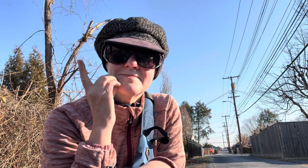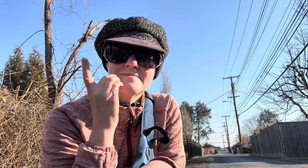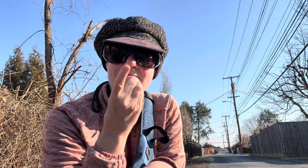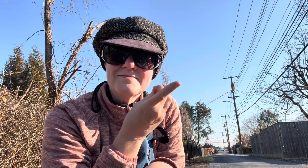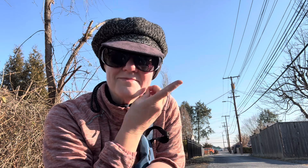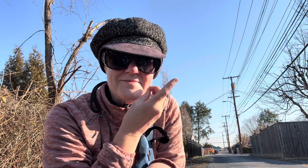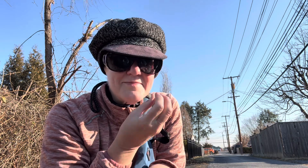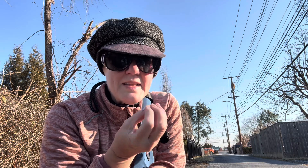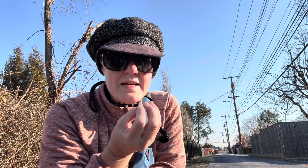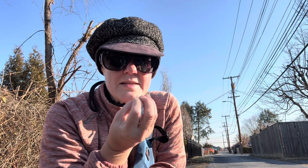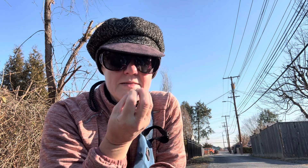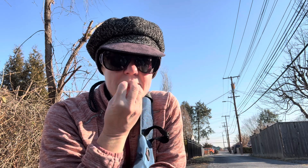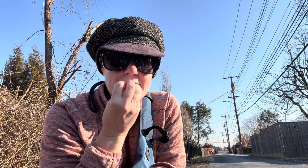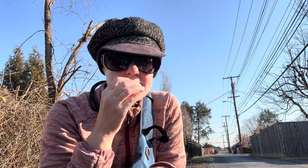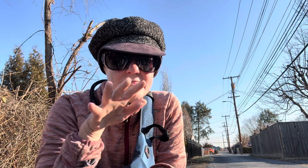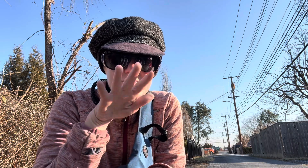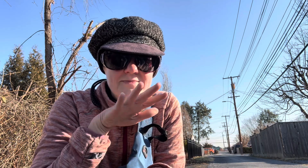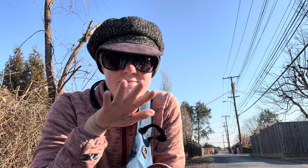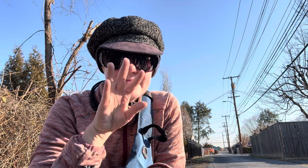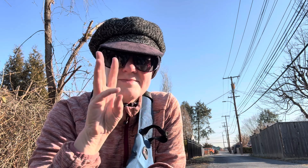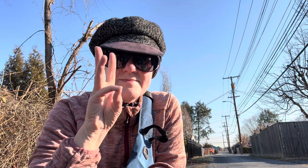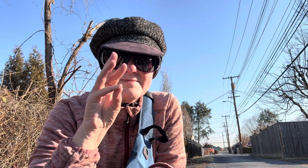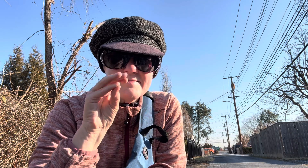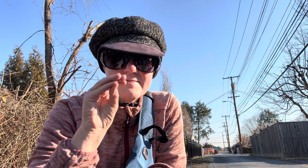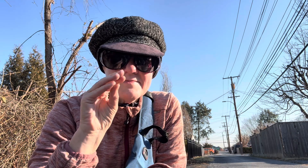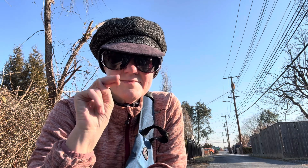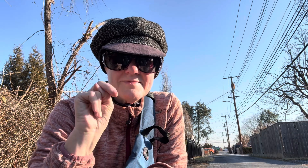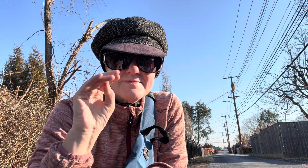Dale eats about 60 net carbs a day.